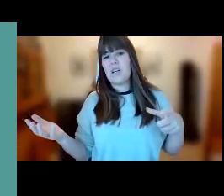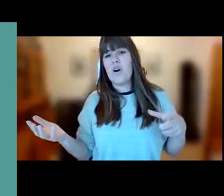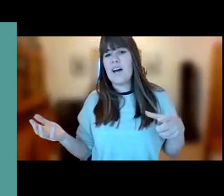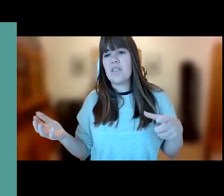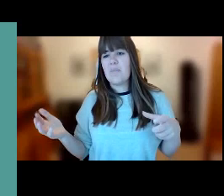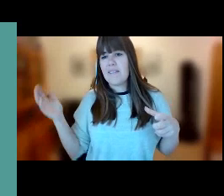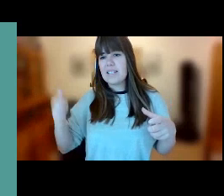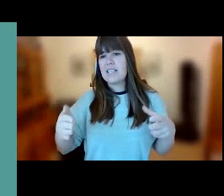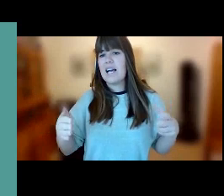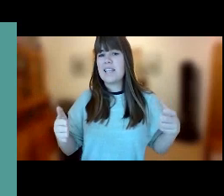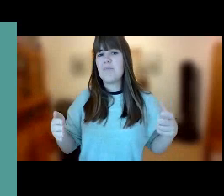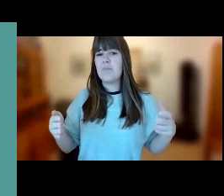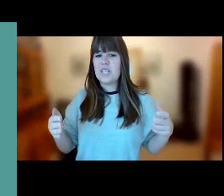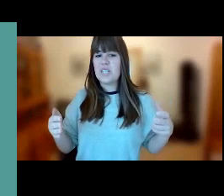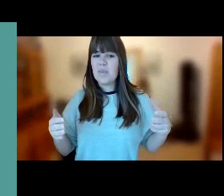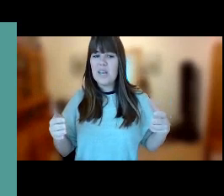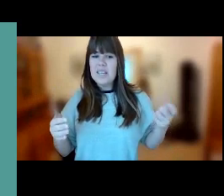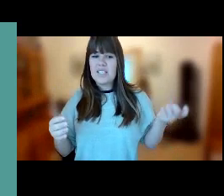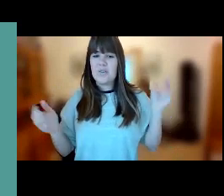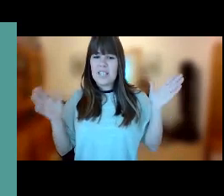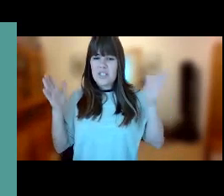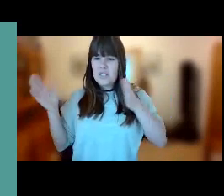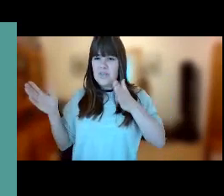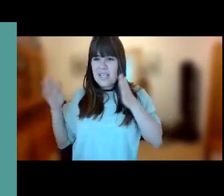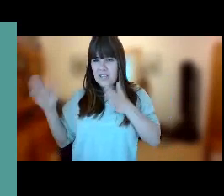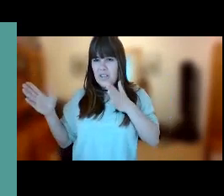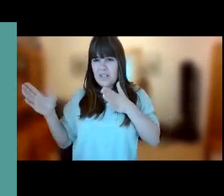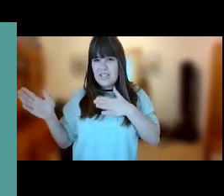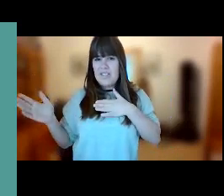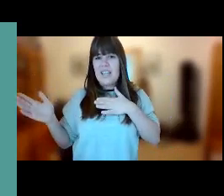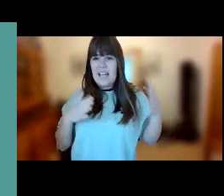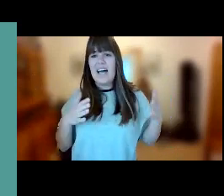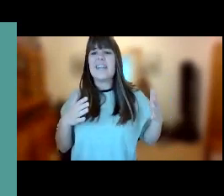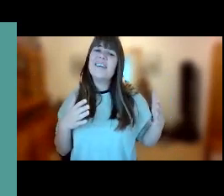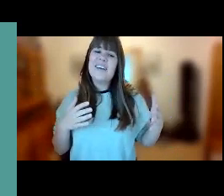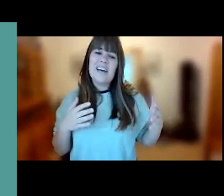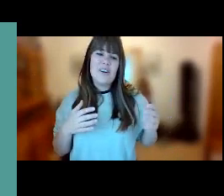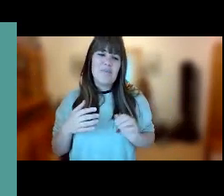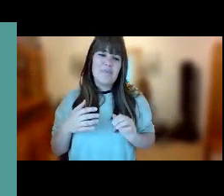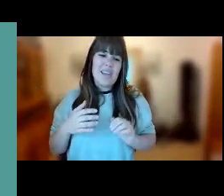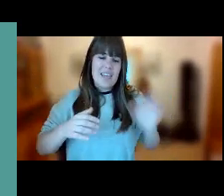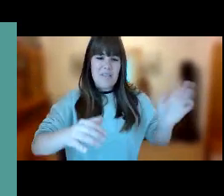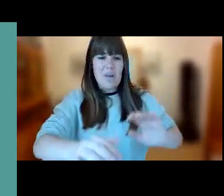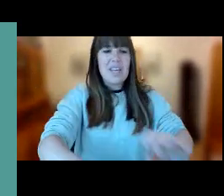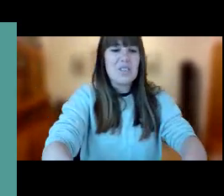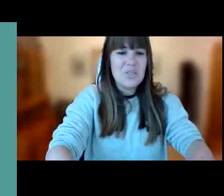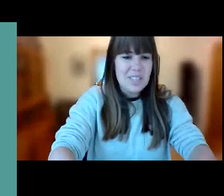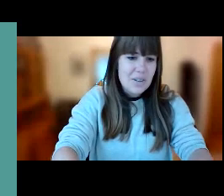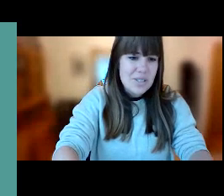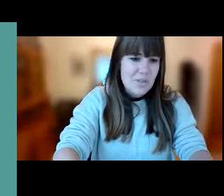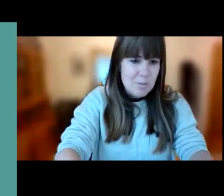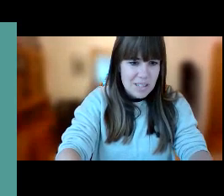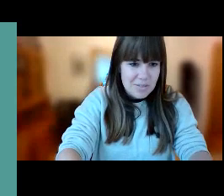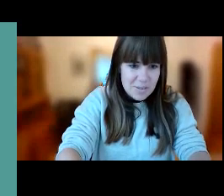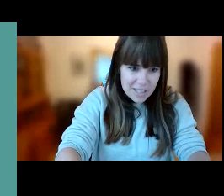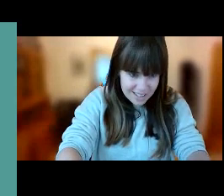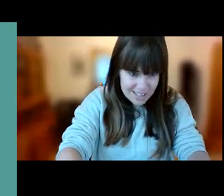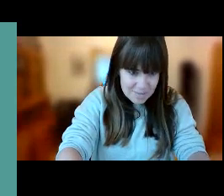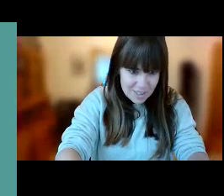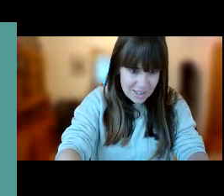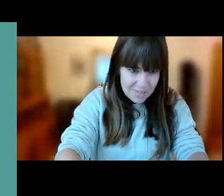I've spoken a lot around the barriers that can then put up. So it's that shifting that can't to they can. And yeah, I'll let you watch the video. I'll stop rambling